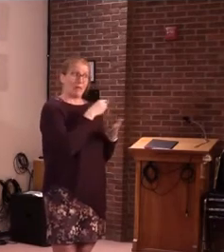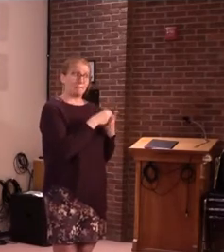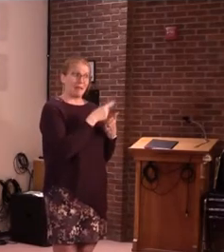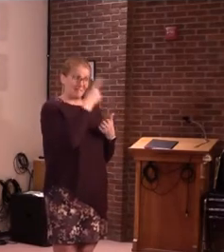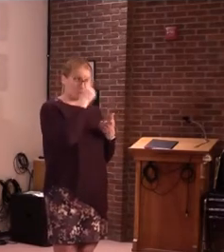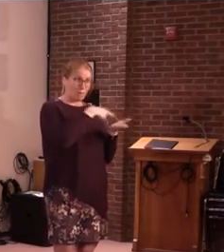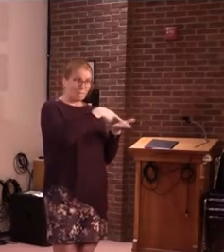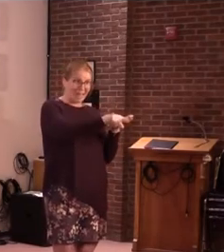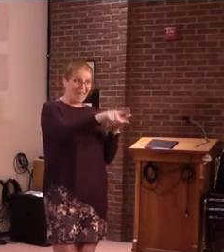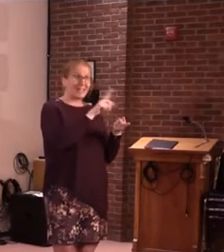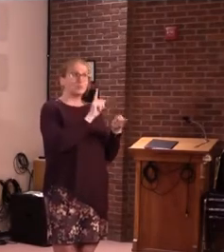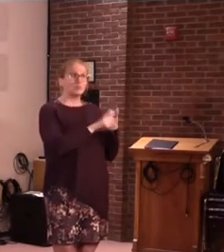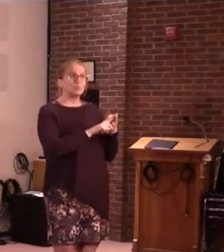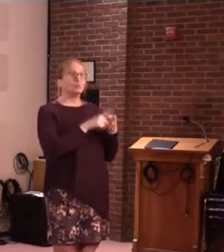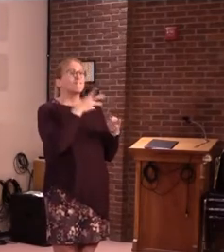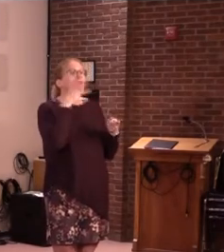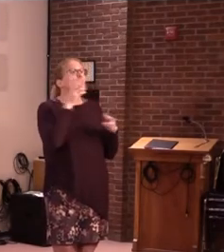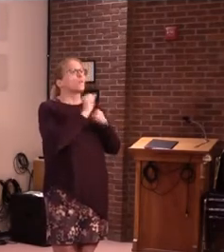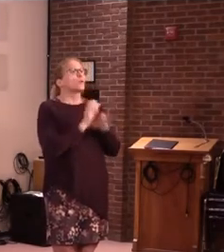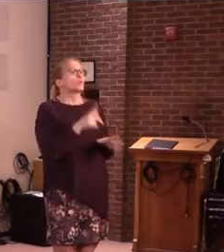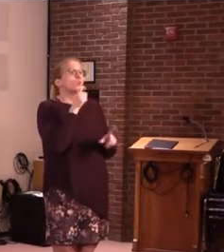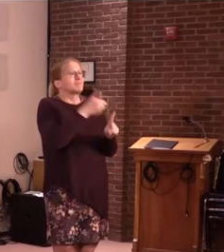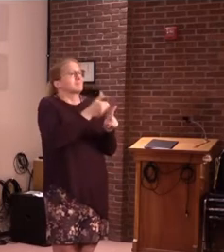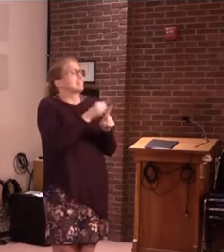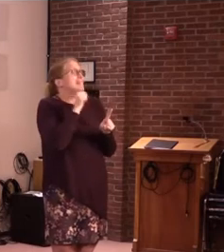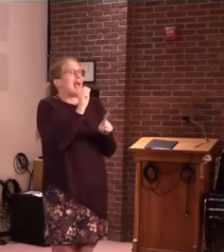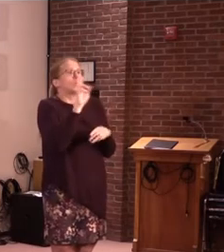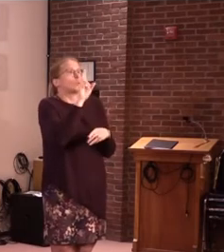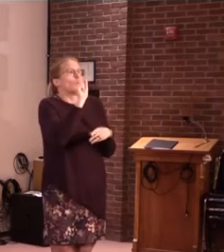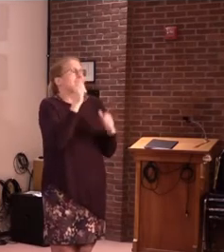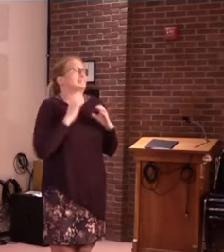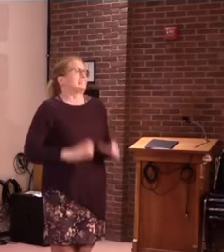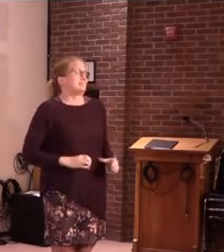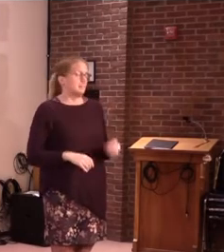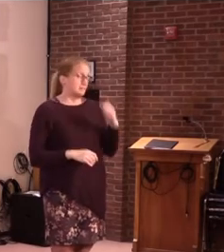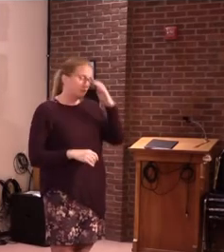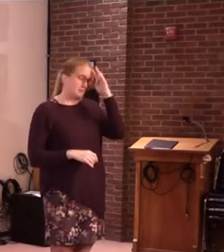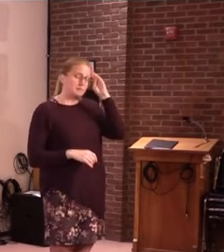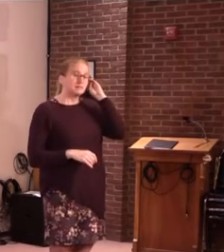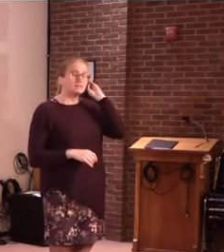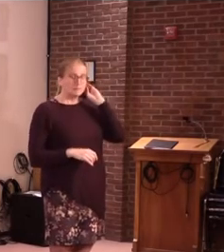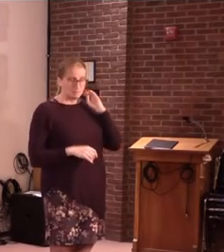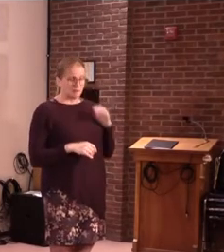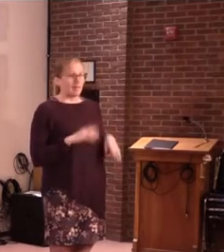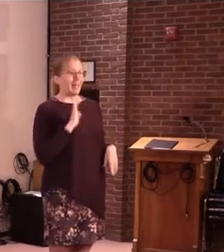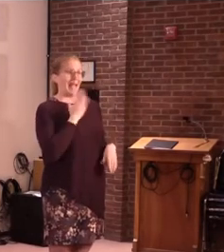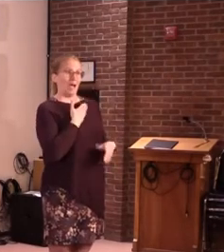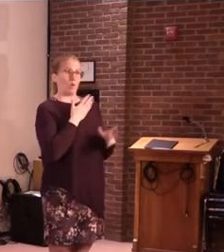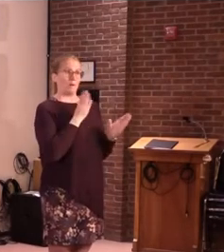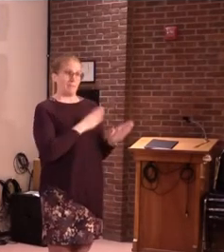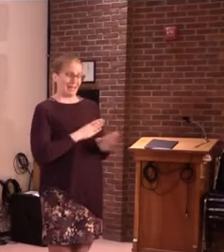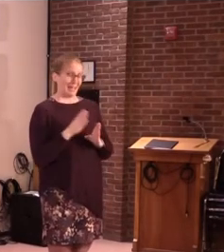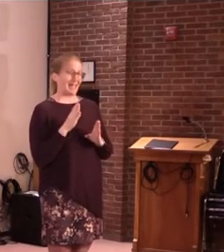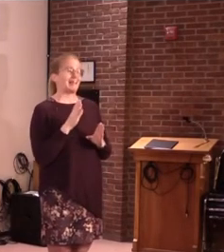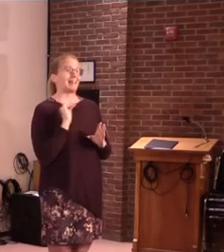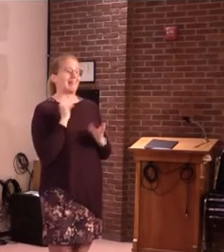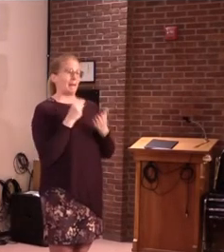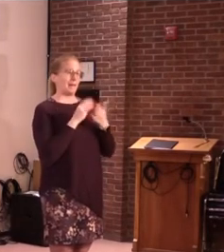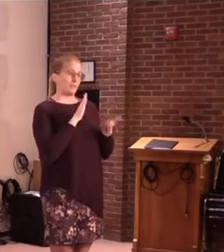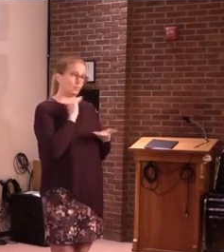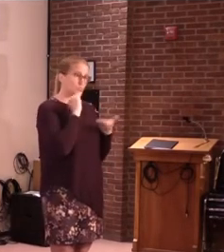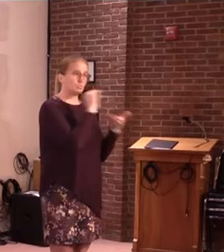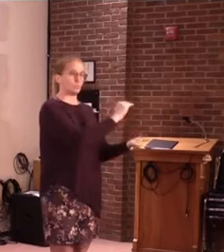workers? Under the plan that we have unveiled, this would go to dairy farmers. We have